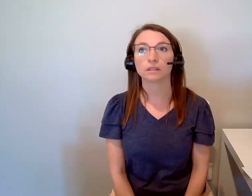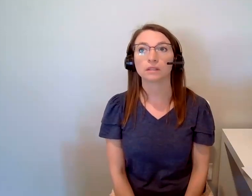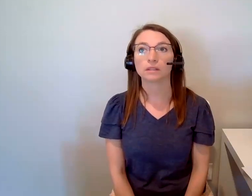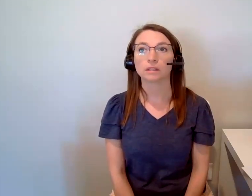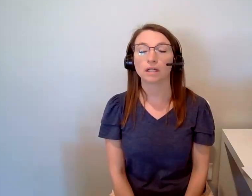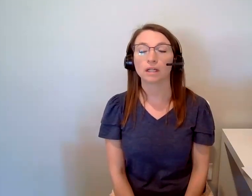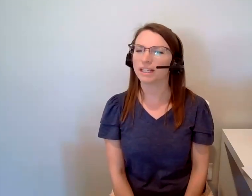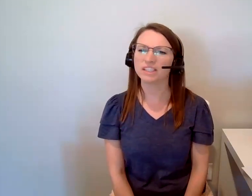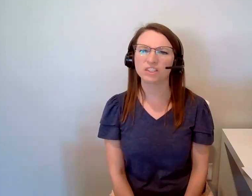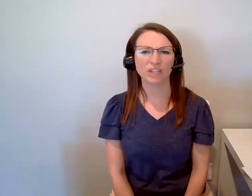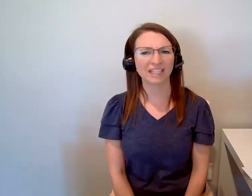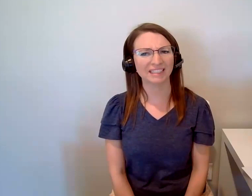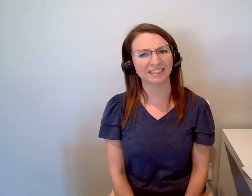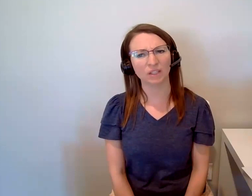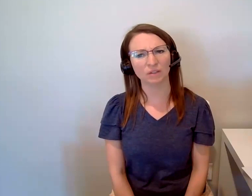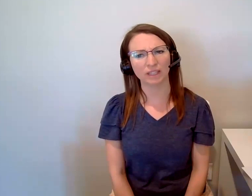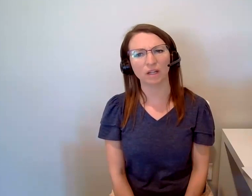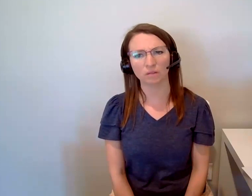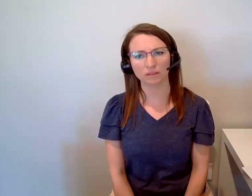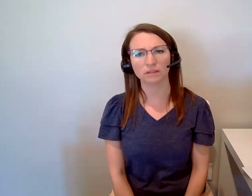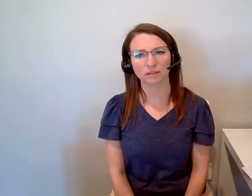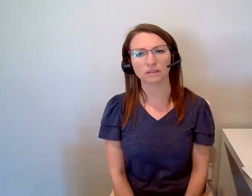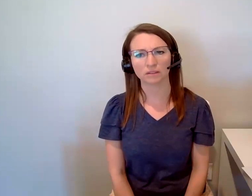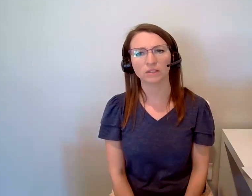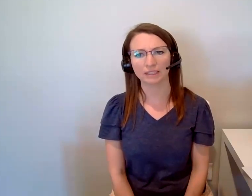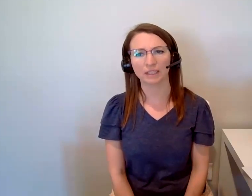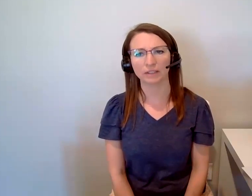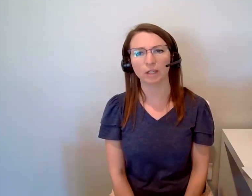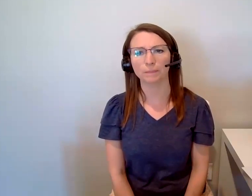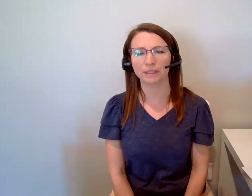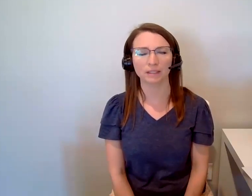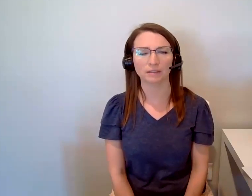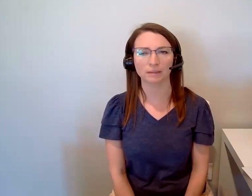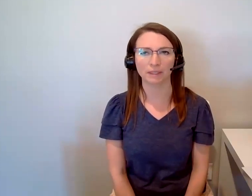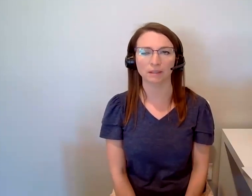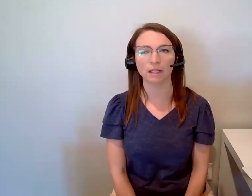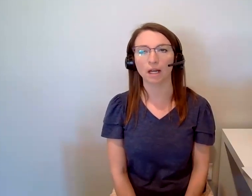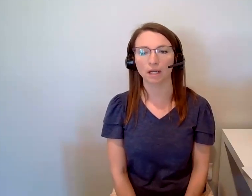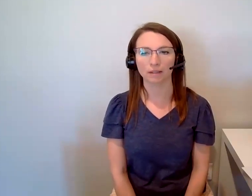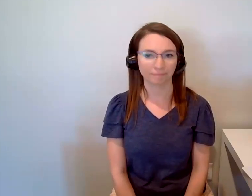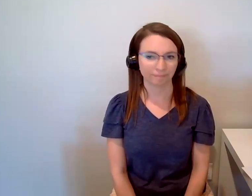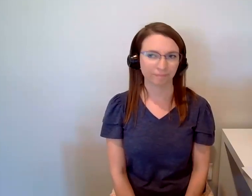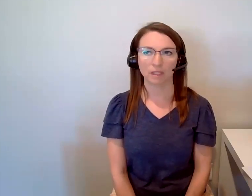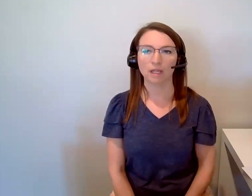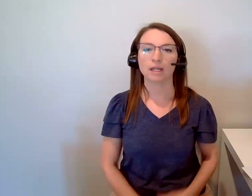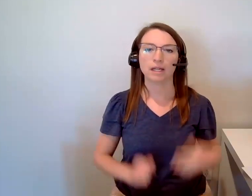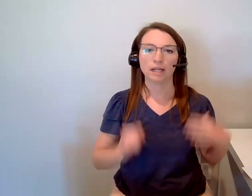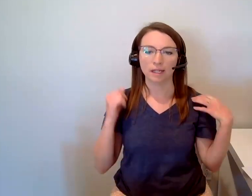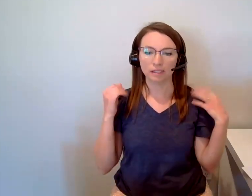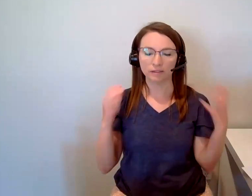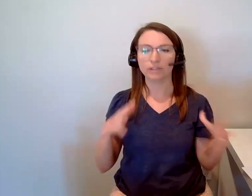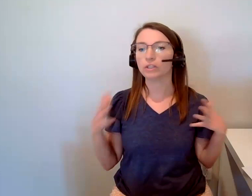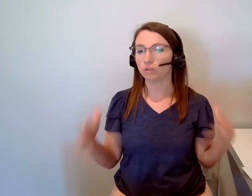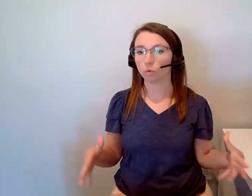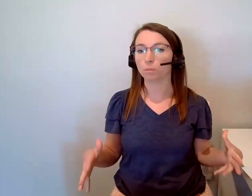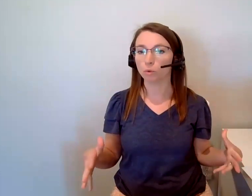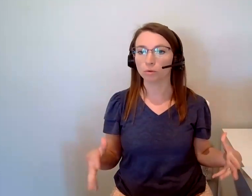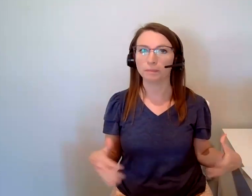Does that make sense I what I'm guess try asking? to sound out. Try to sound it Okay. out because I mean, it's very normal to be like,